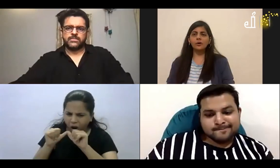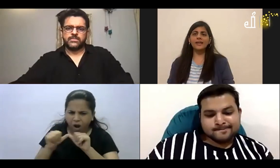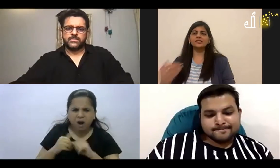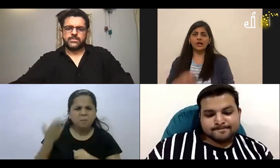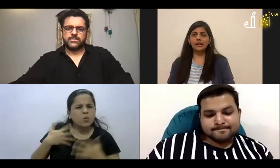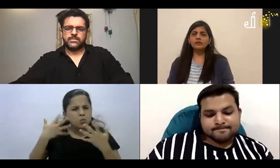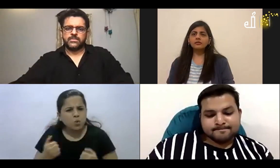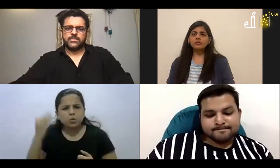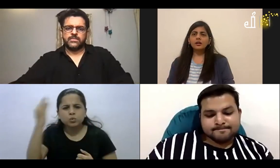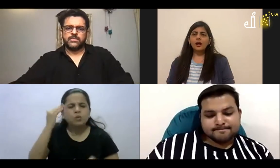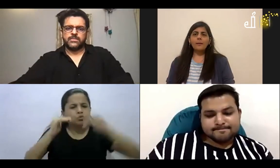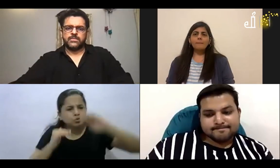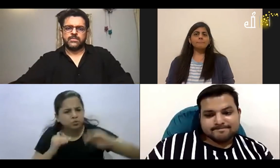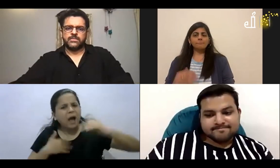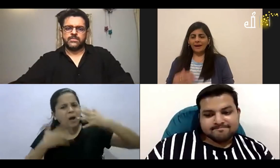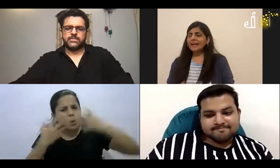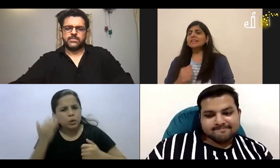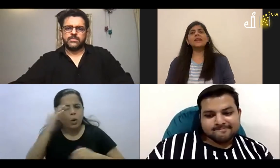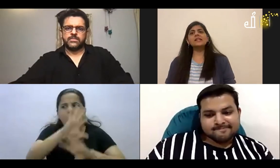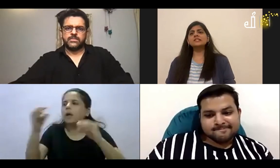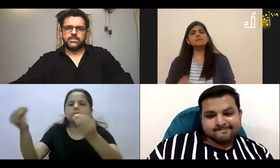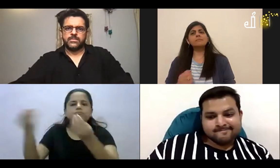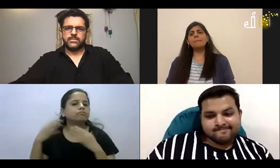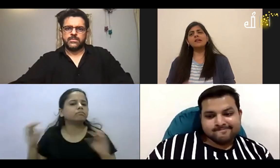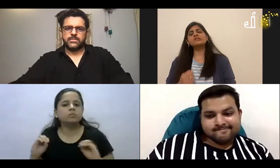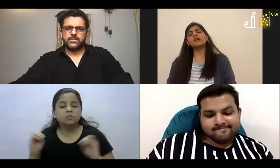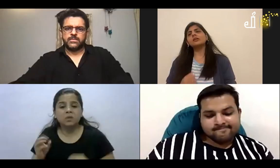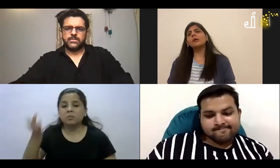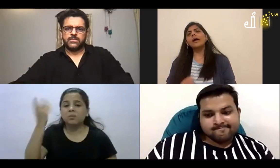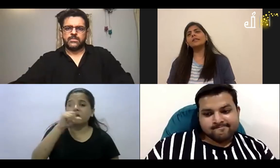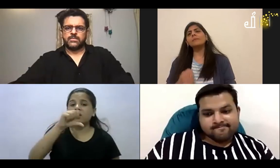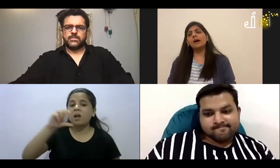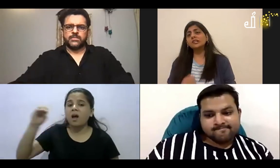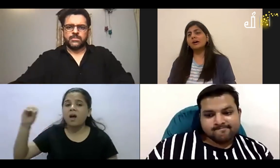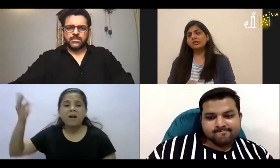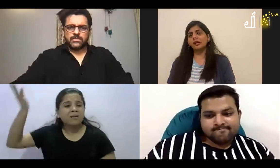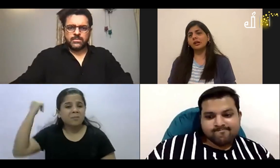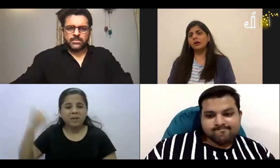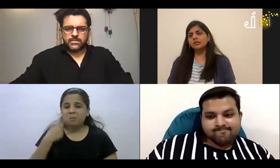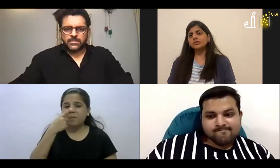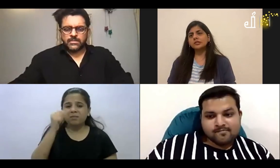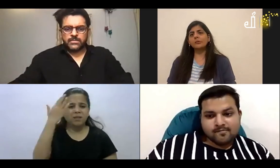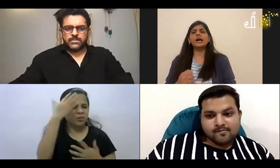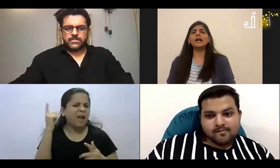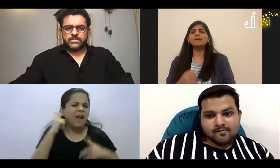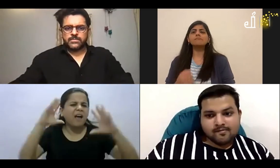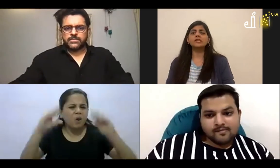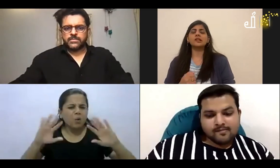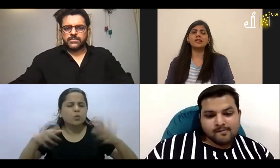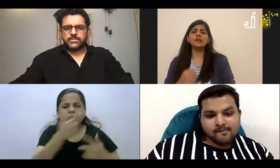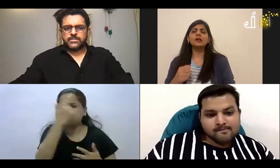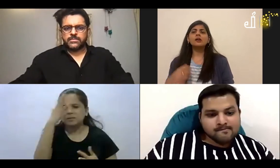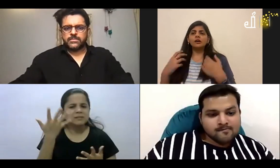to know as a child. Back in the 90s, my parents did not know anything much about hearing loss. There was hardly